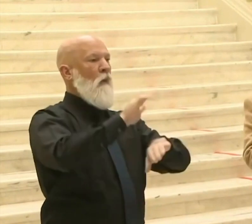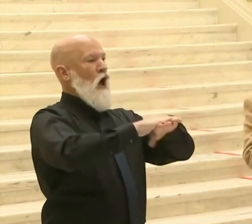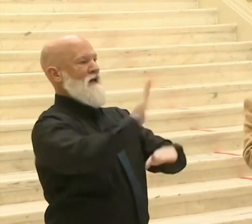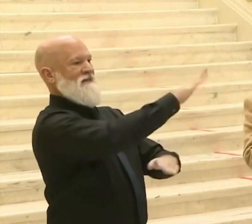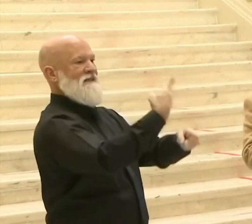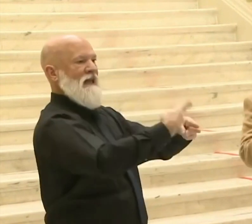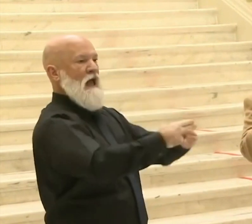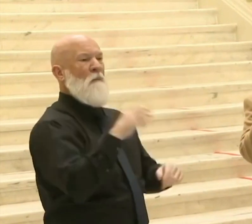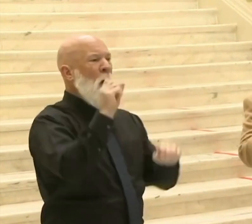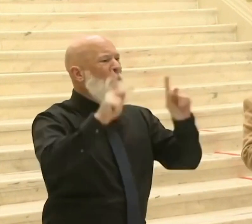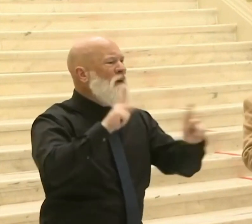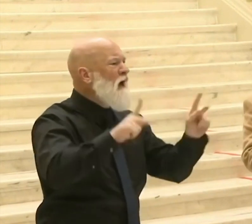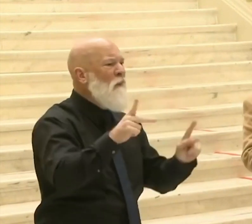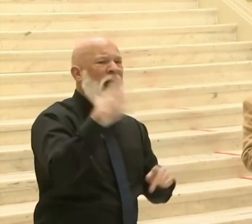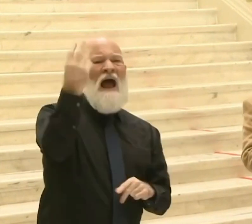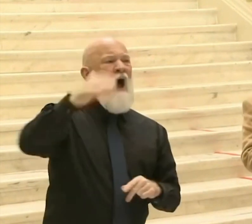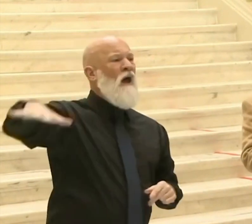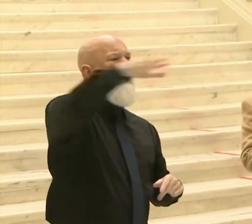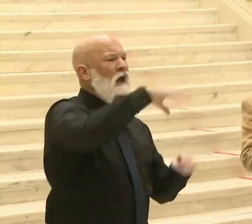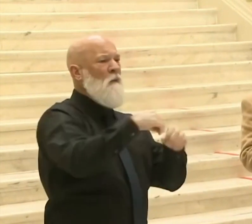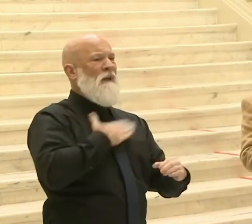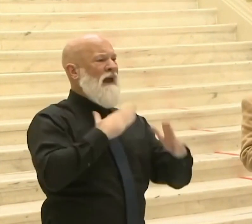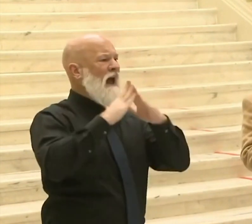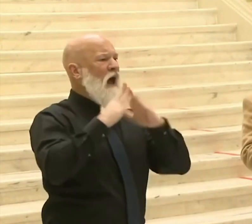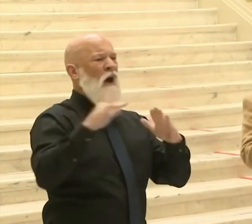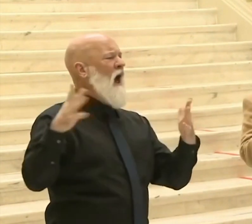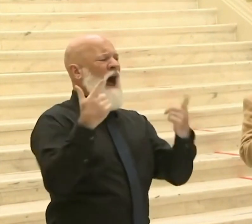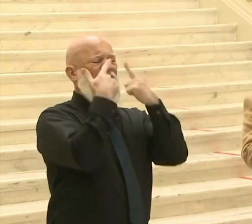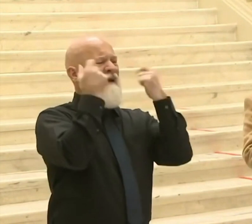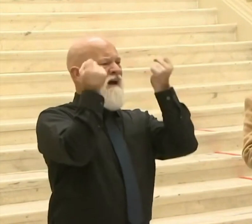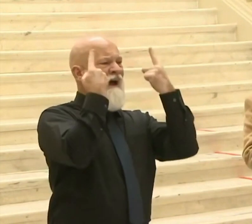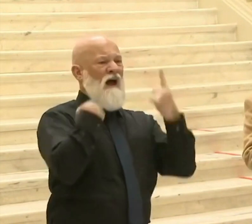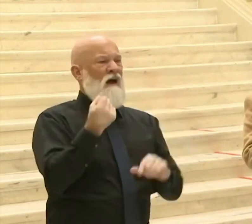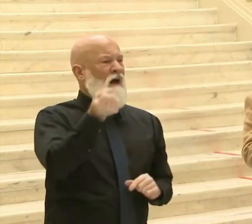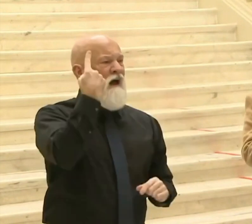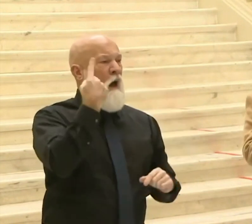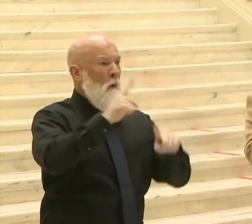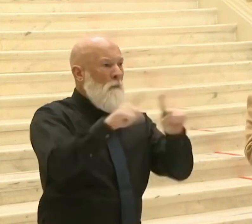Fine. You know, I took a higher profile job. I get it. Secretary ran for office. His wife knew